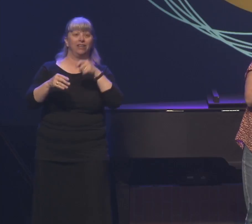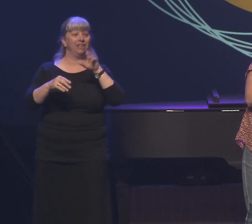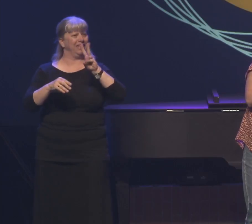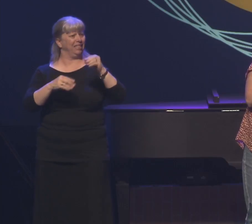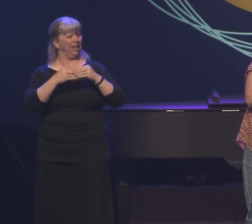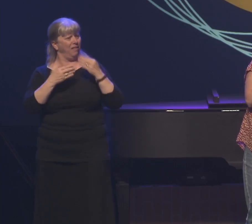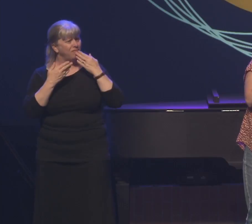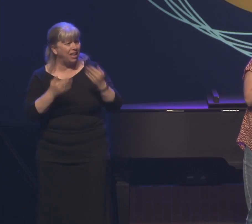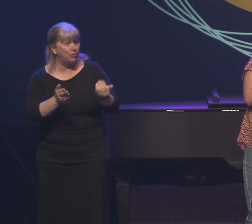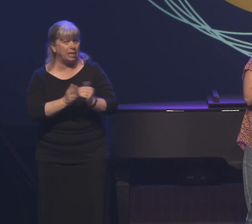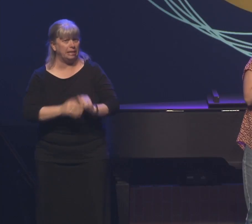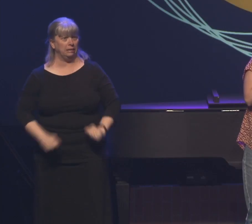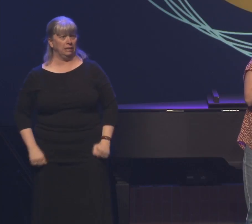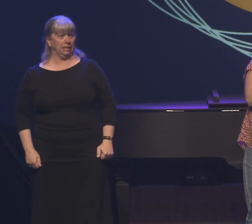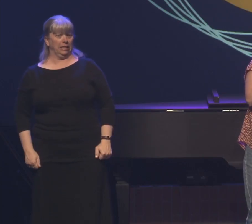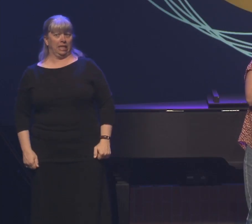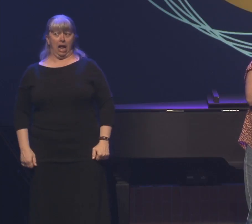for that bid, Joanna.